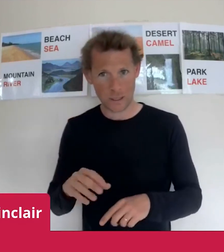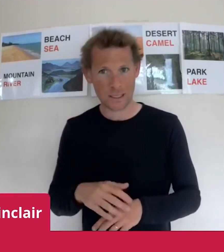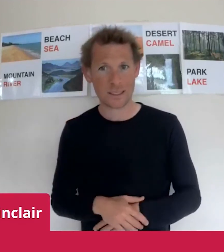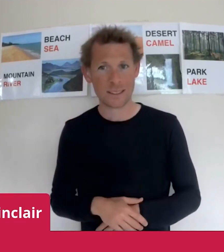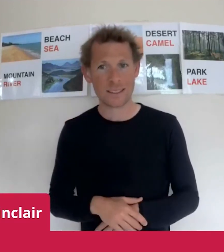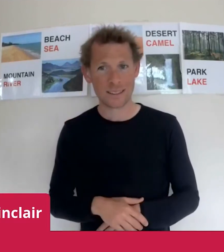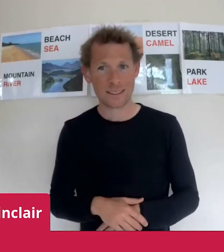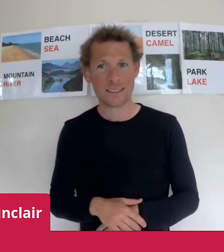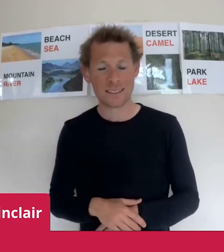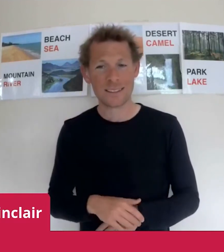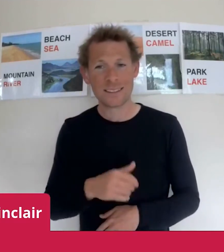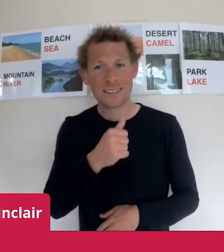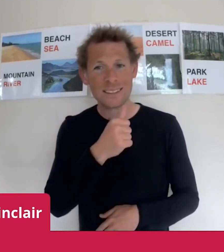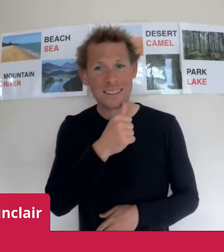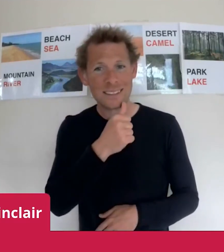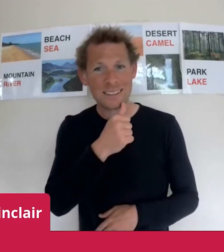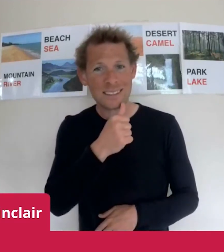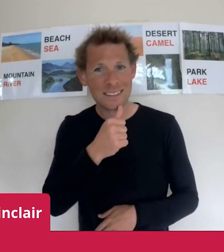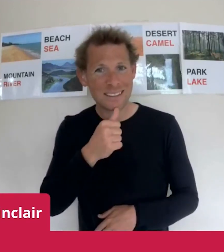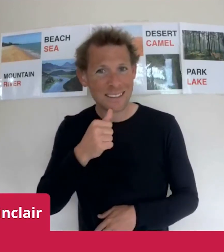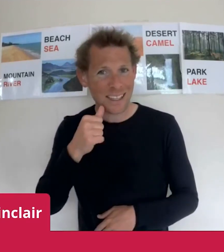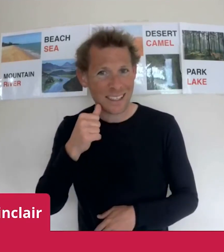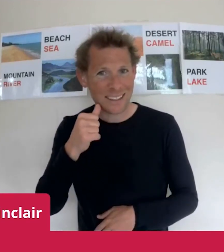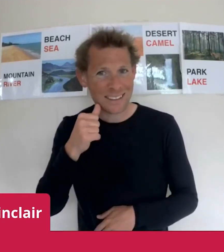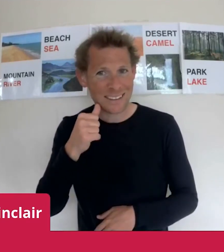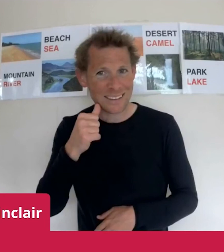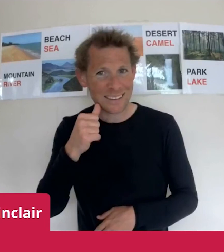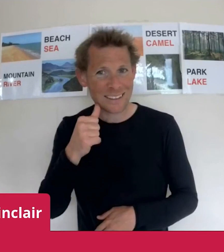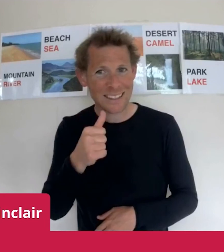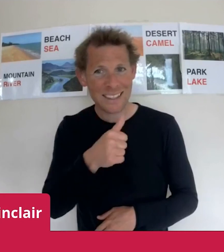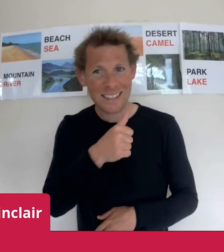In England and Wales and Scotland, the sign is nice.